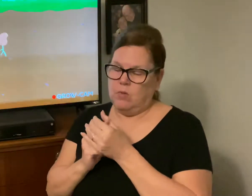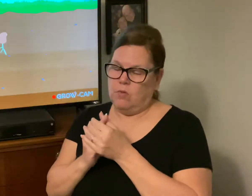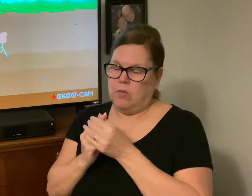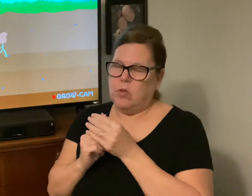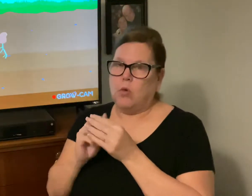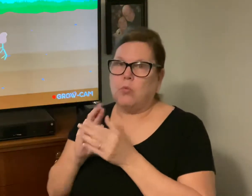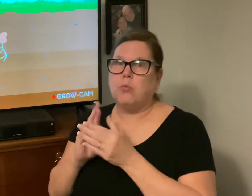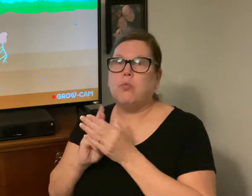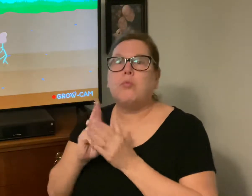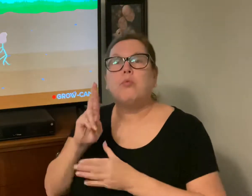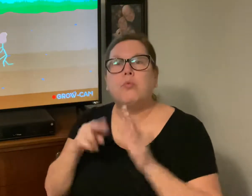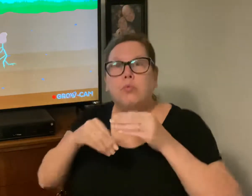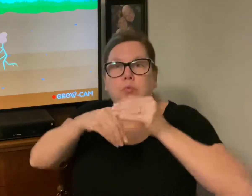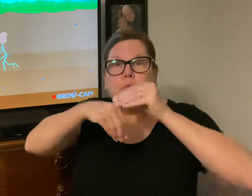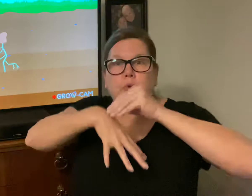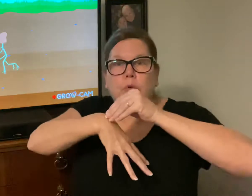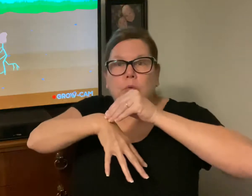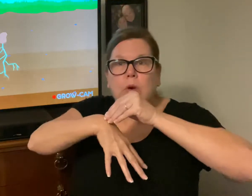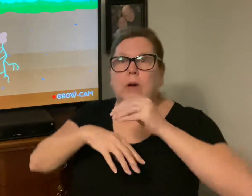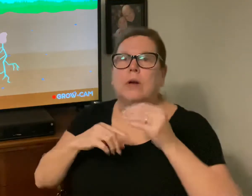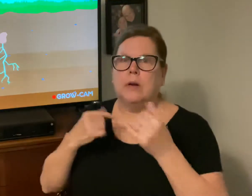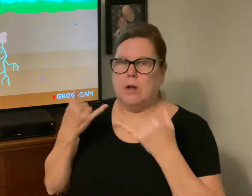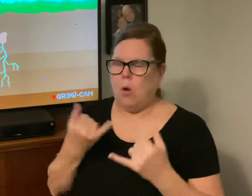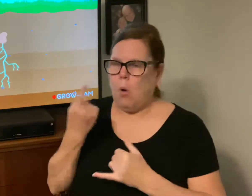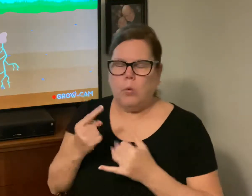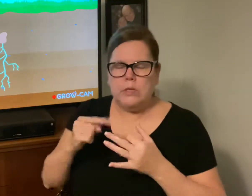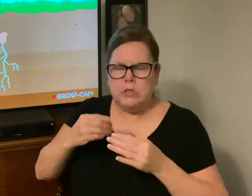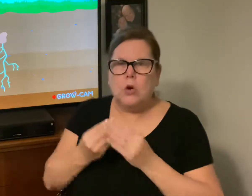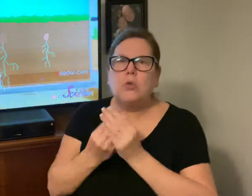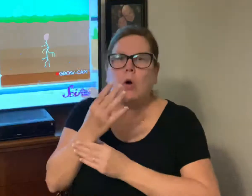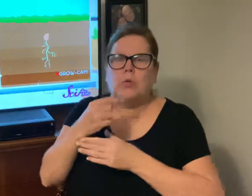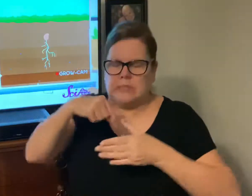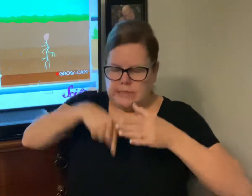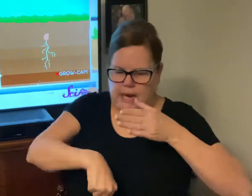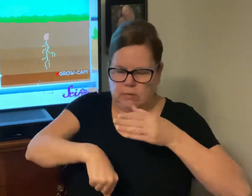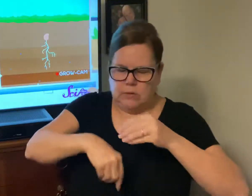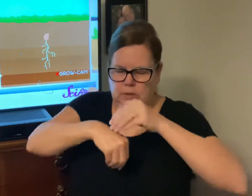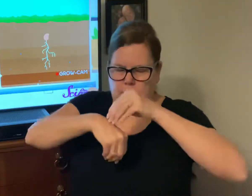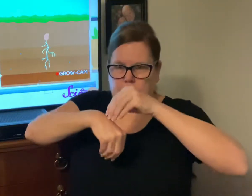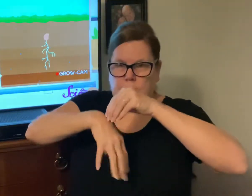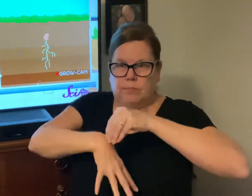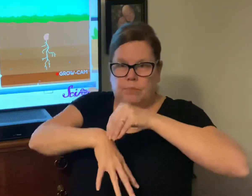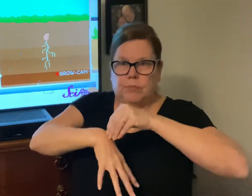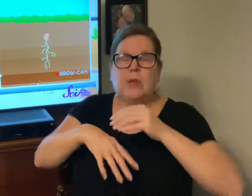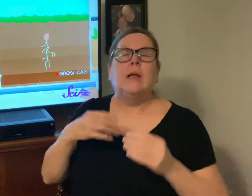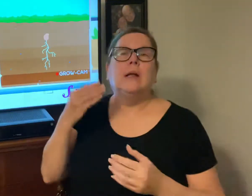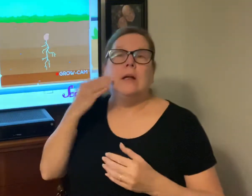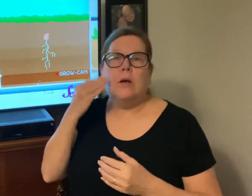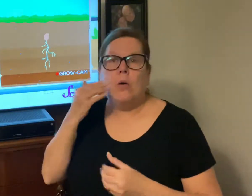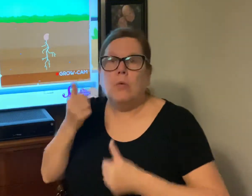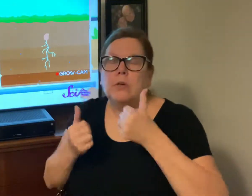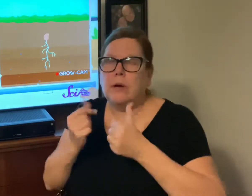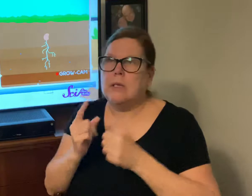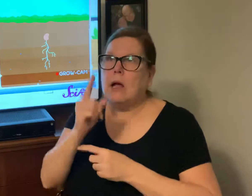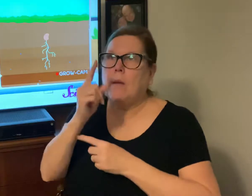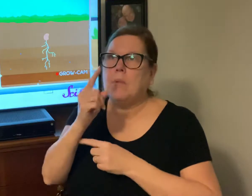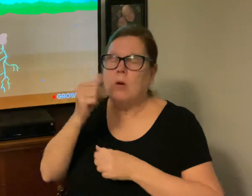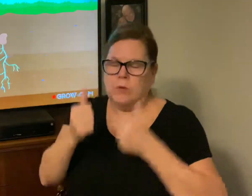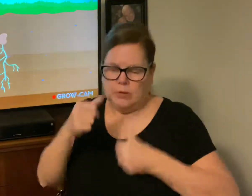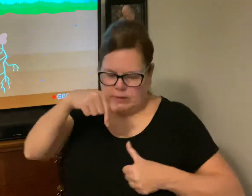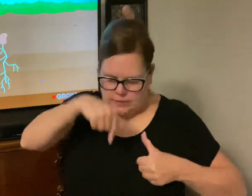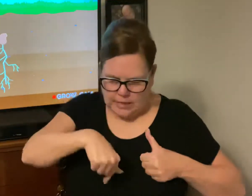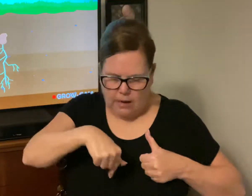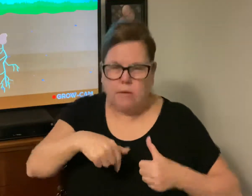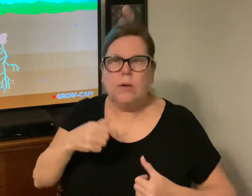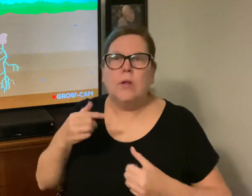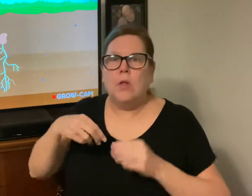The root always grows downward, no matter what way the seed is planted. A seed can actually tell which way is up and which way is down.